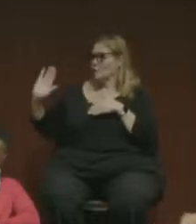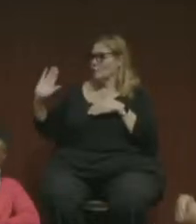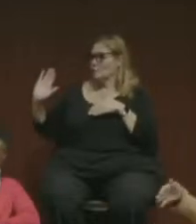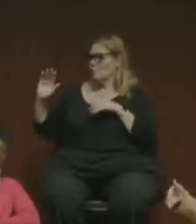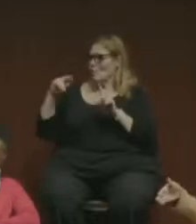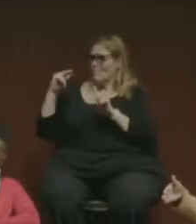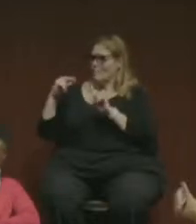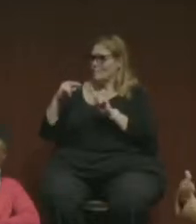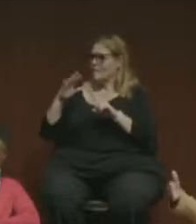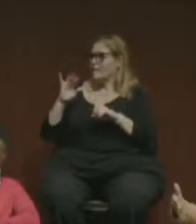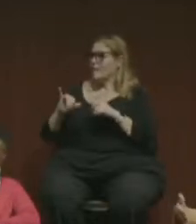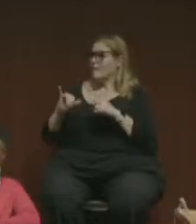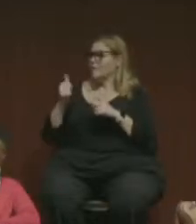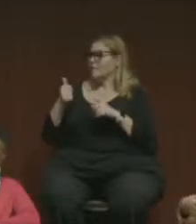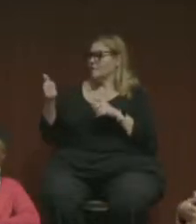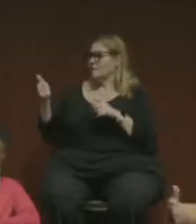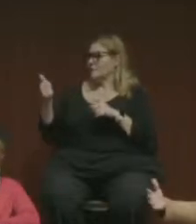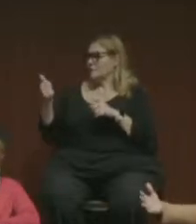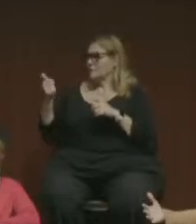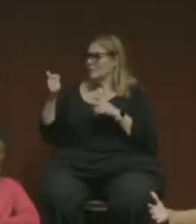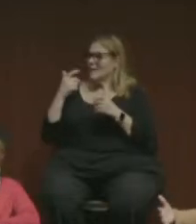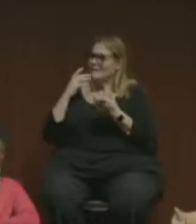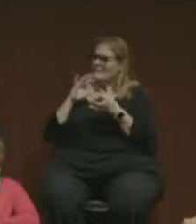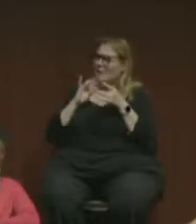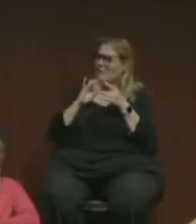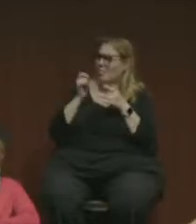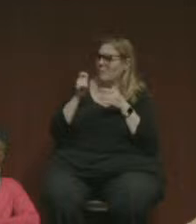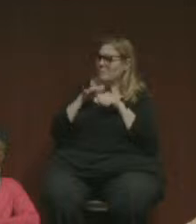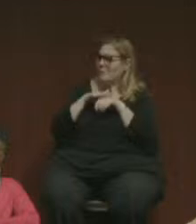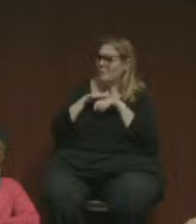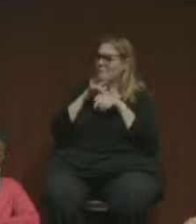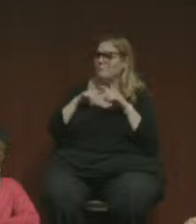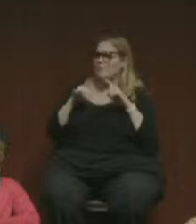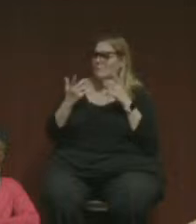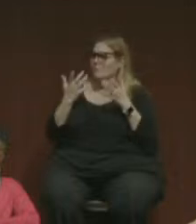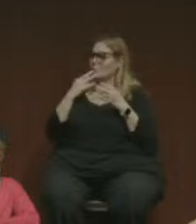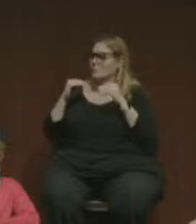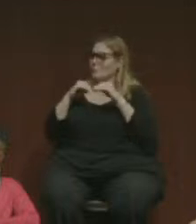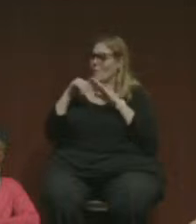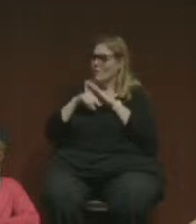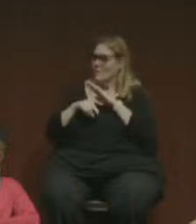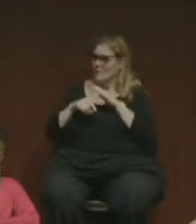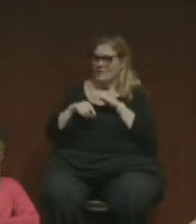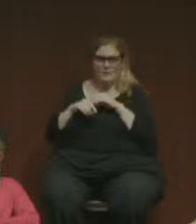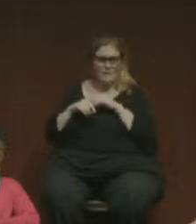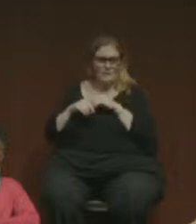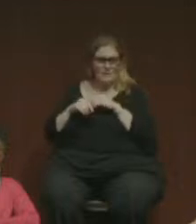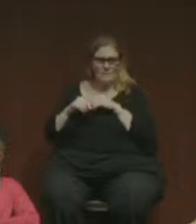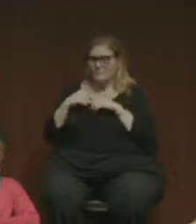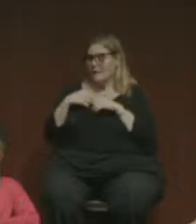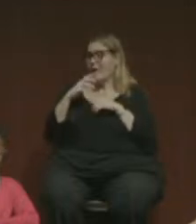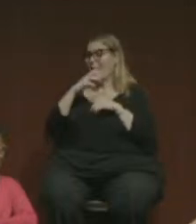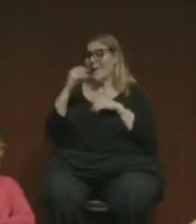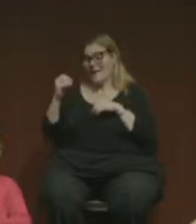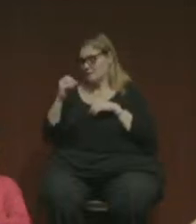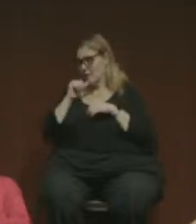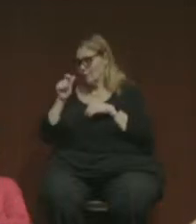particular context. You've each sort of gestured towards it, but maybe you want to say more, and, because I won't have time for a second